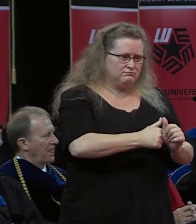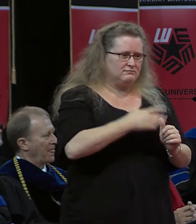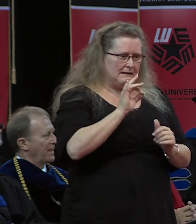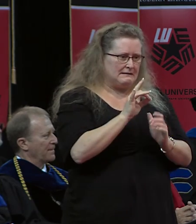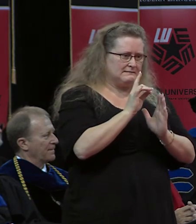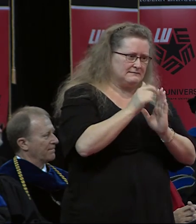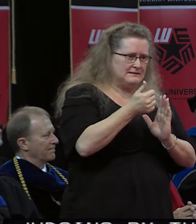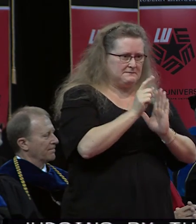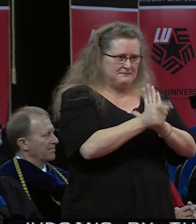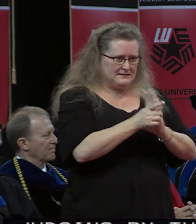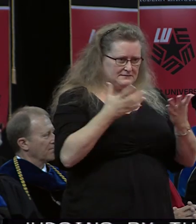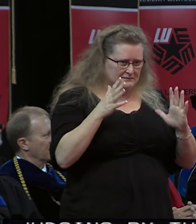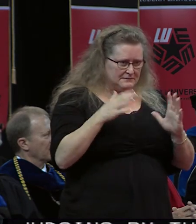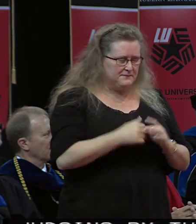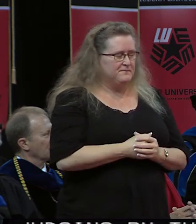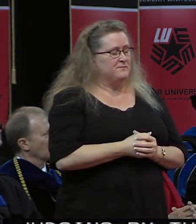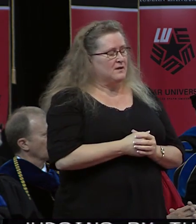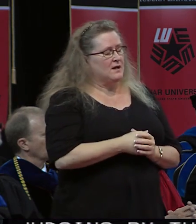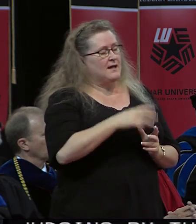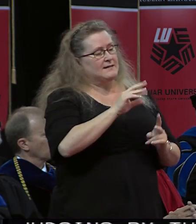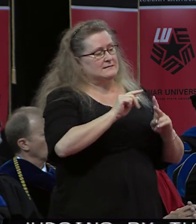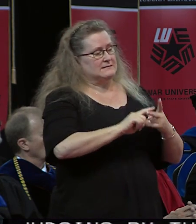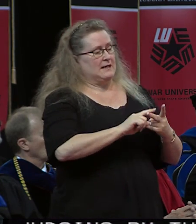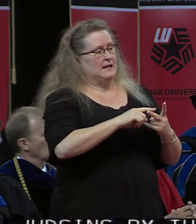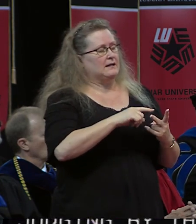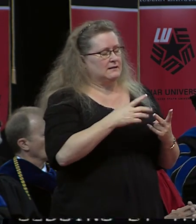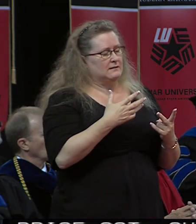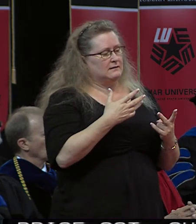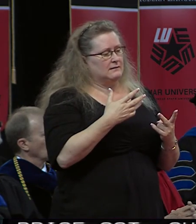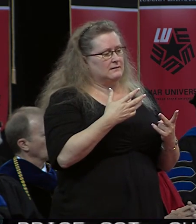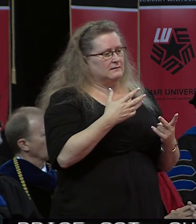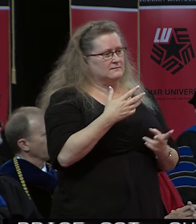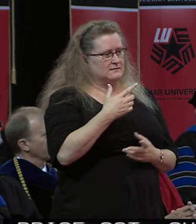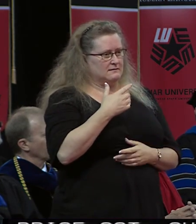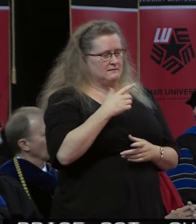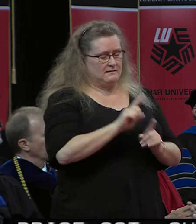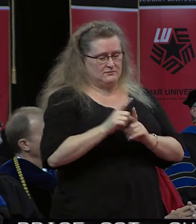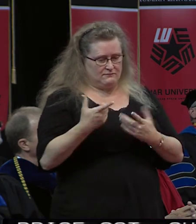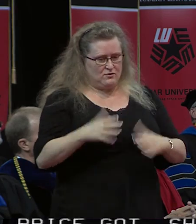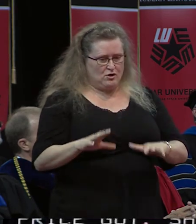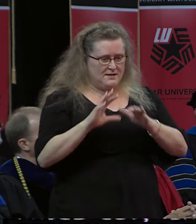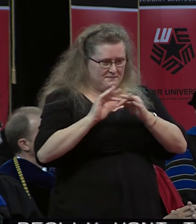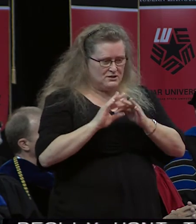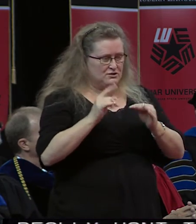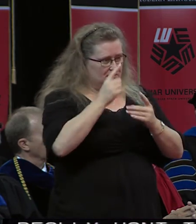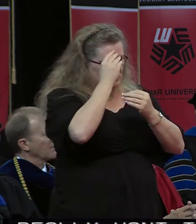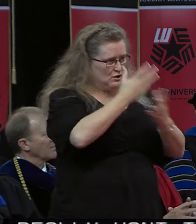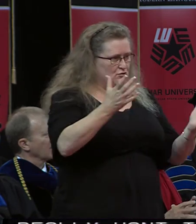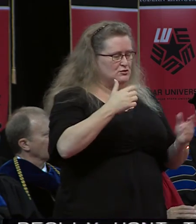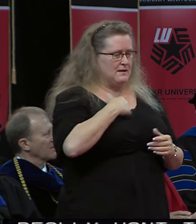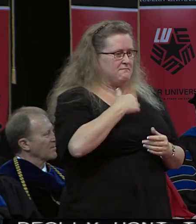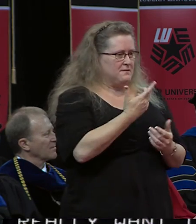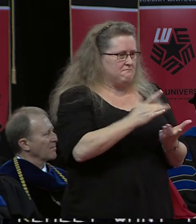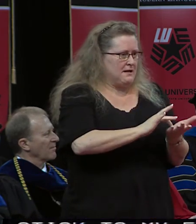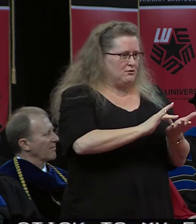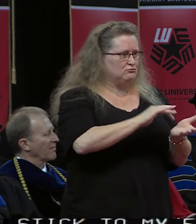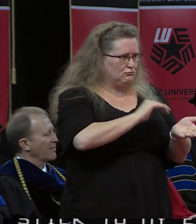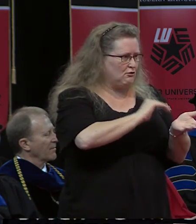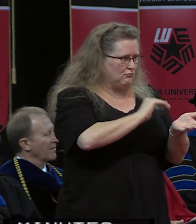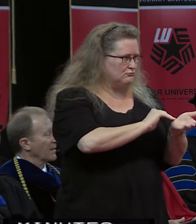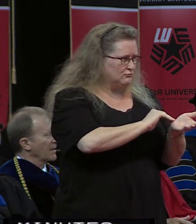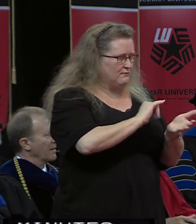8 to 10 minutes. And number two, as was mentioned, they told you I'm a medical doctor. That's what I